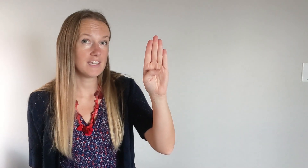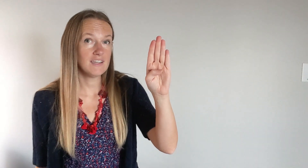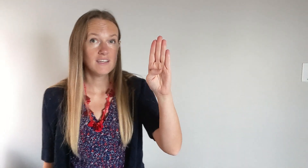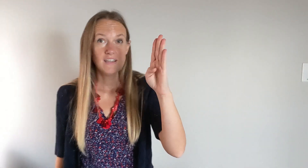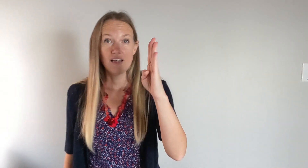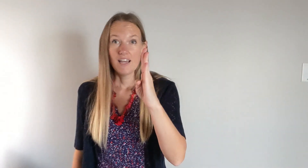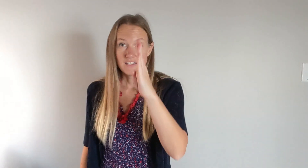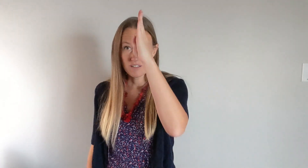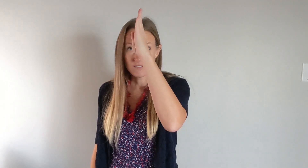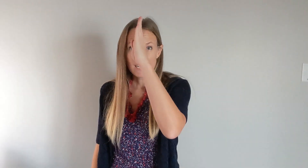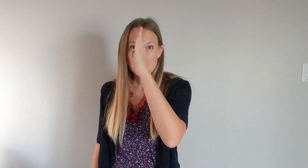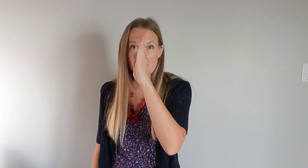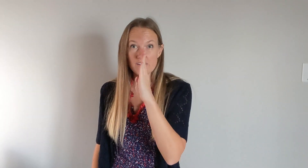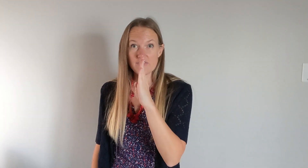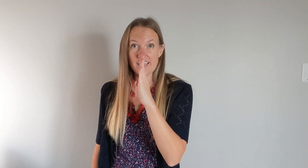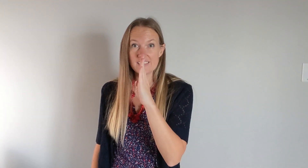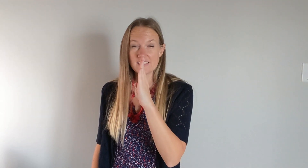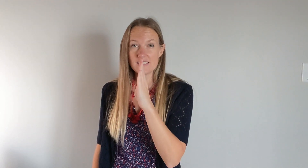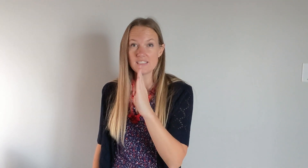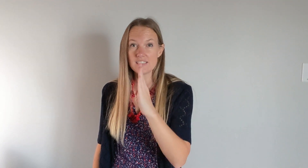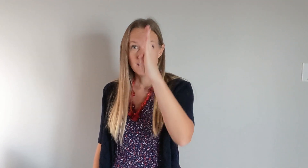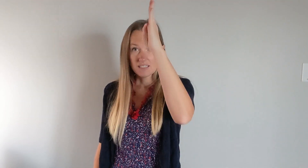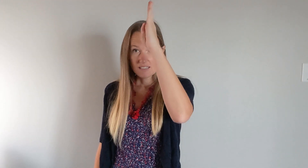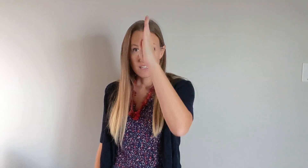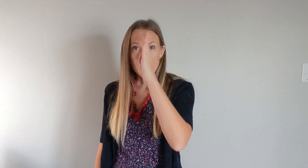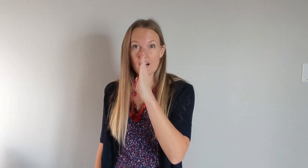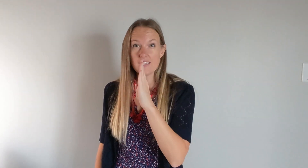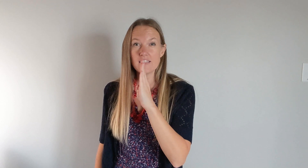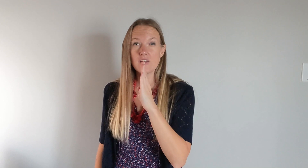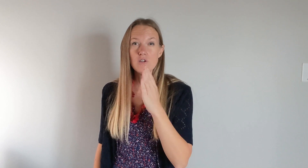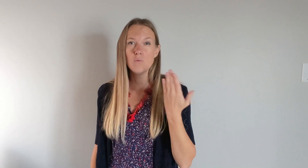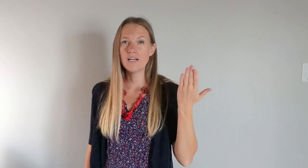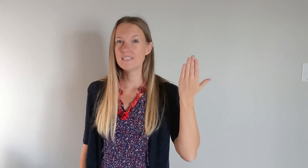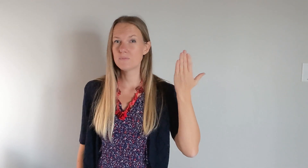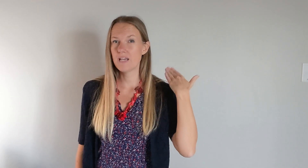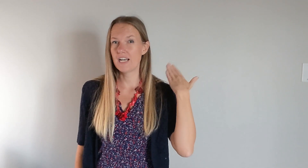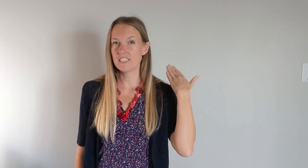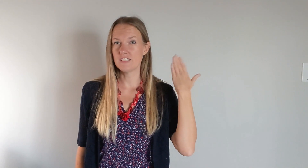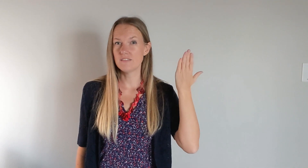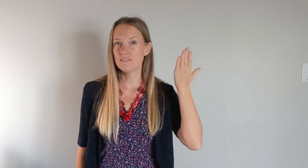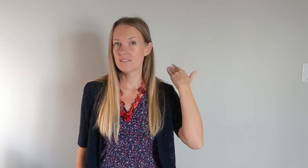B, and you're going to go down the middle of your face. The God, and then who was, it's behind you.